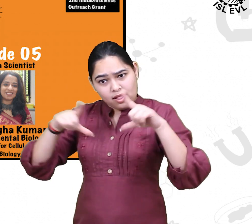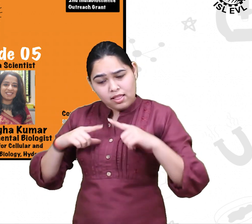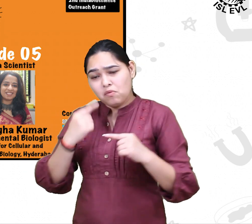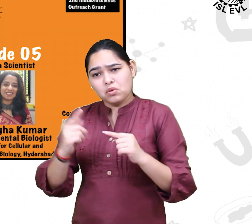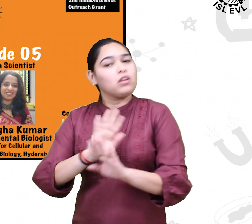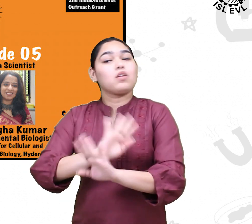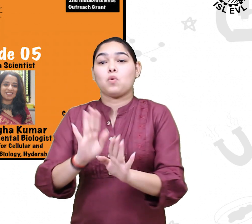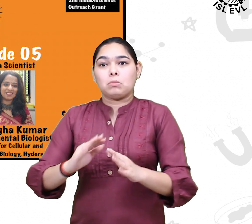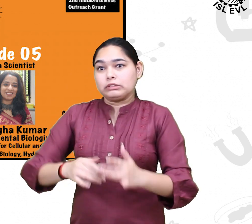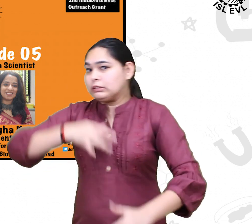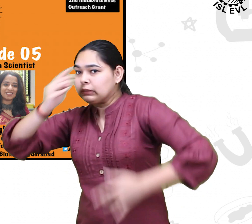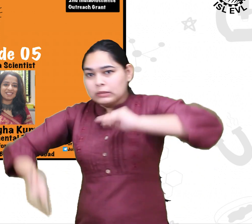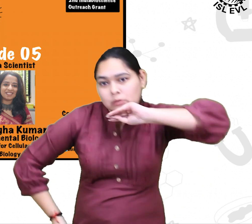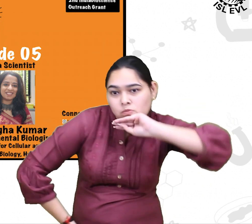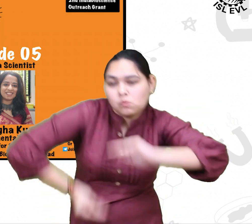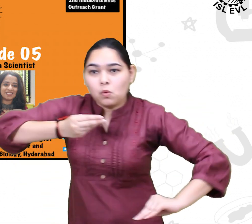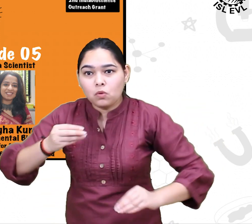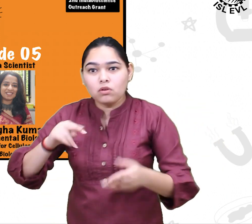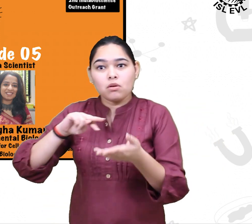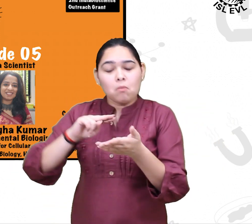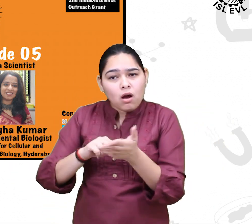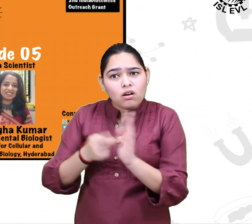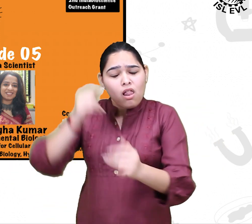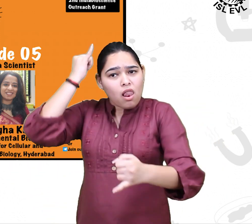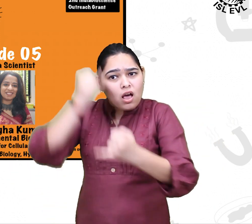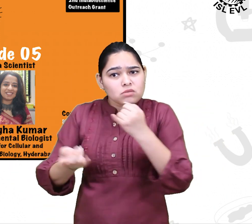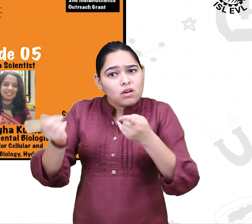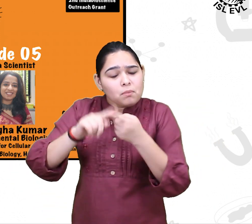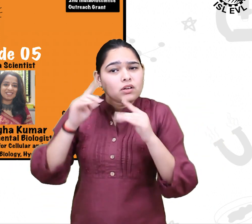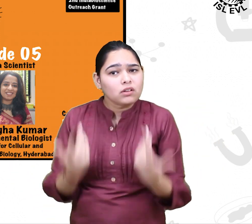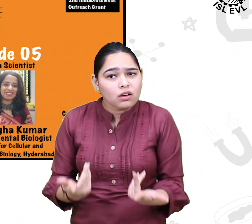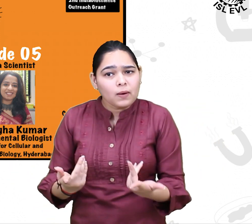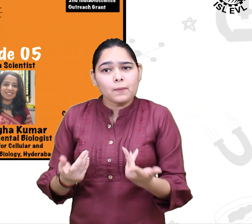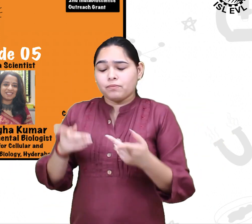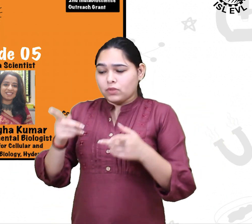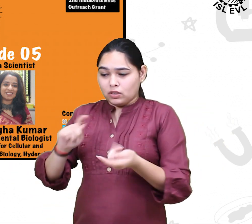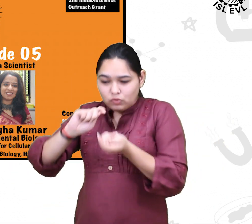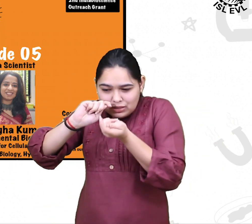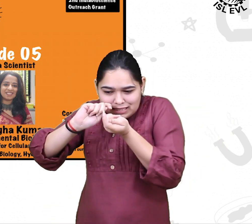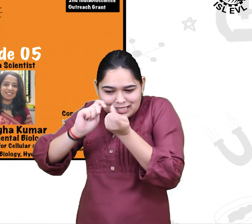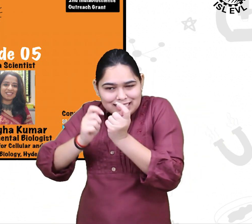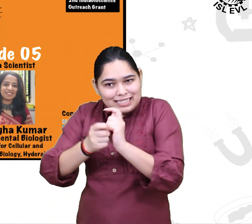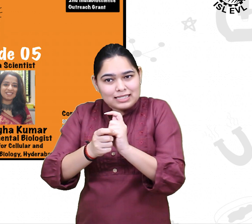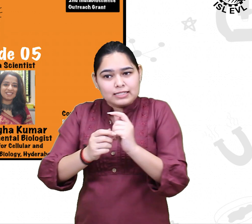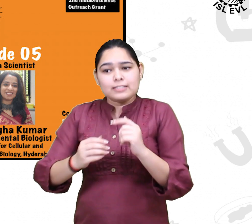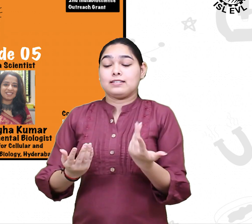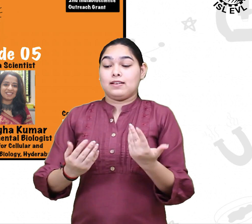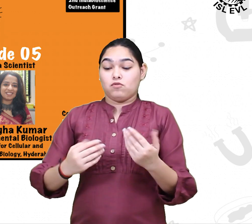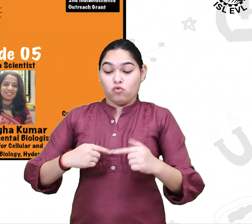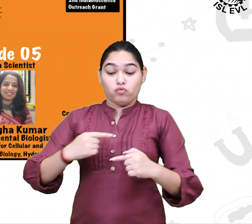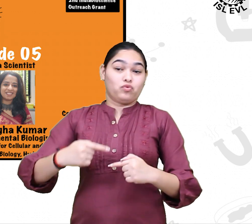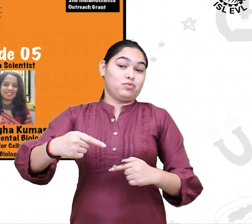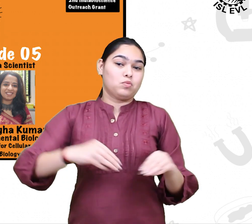thrived. So eventually, all snakes of the present generation had this mutation and they continue to pass